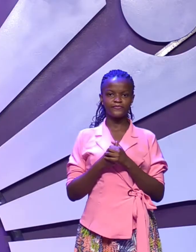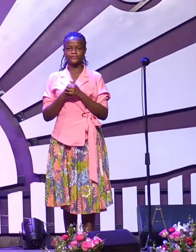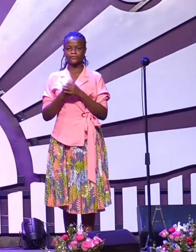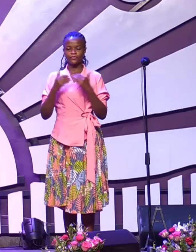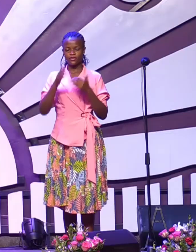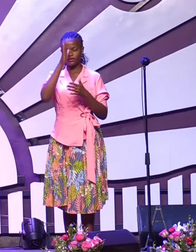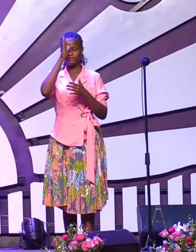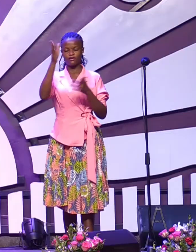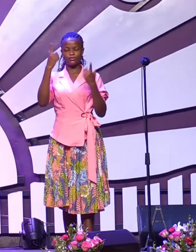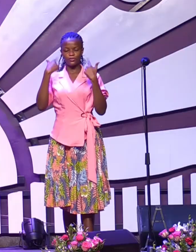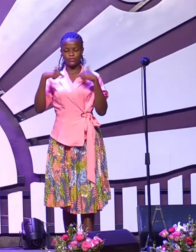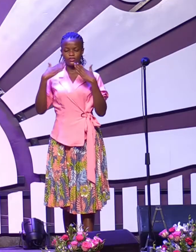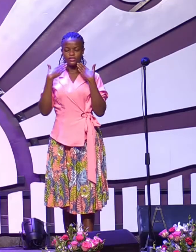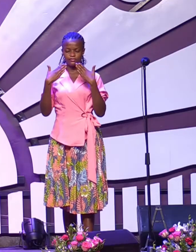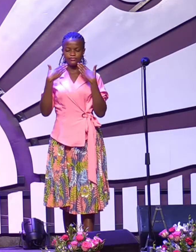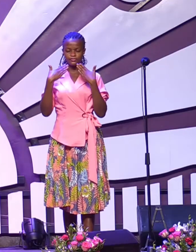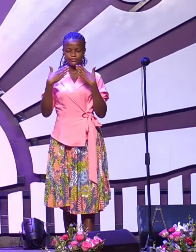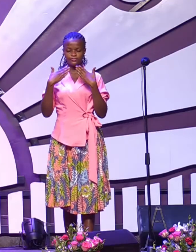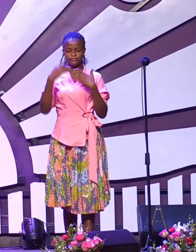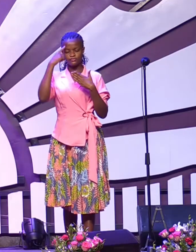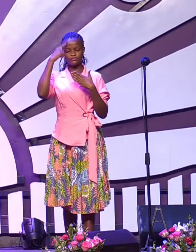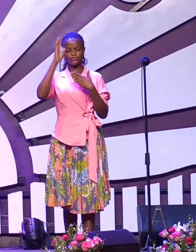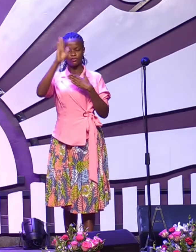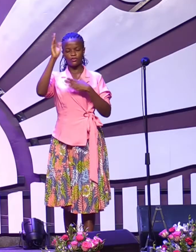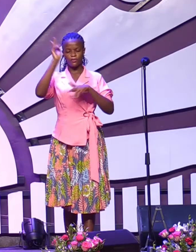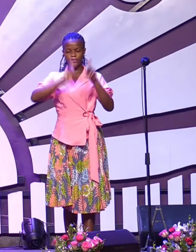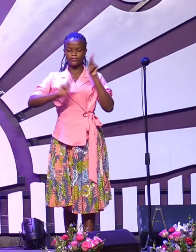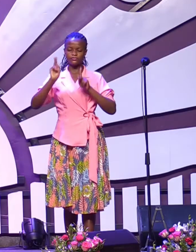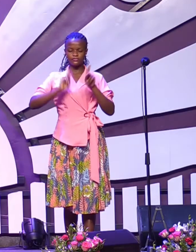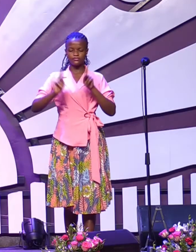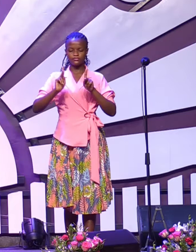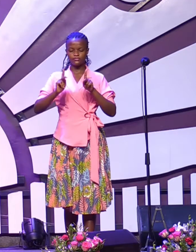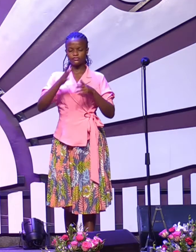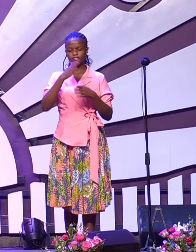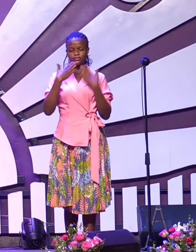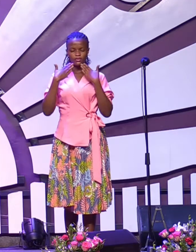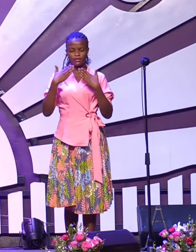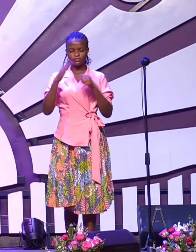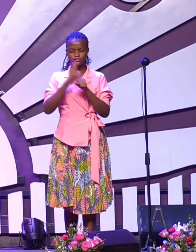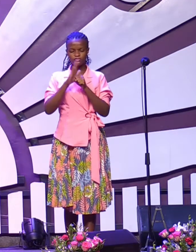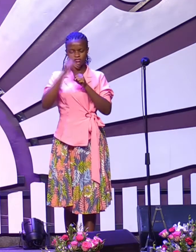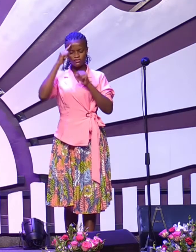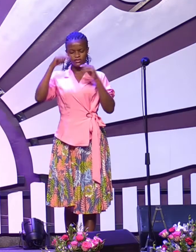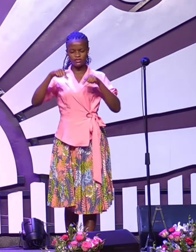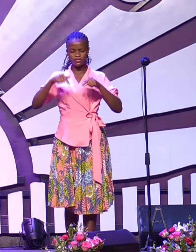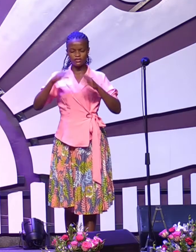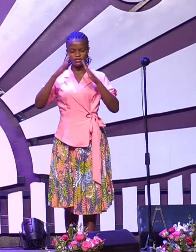Father, we thank you for your people. Thank you for this house.